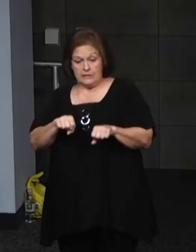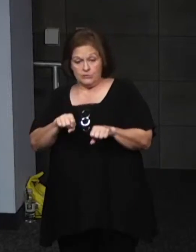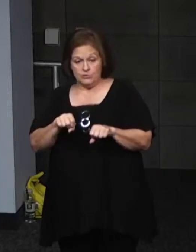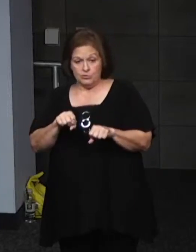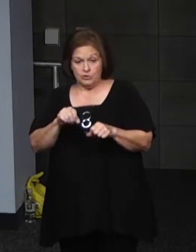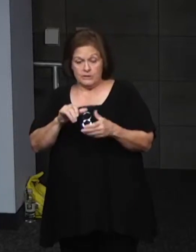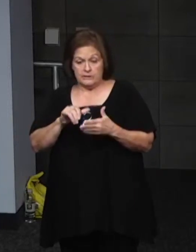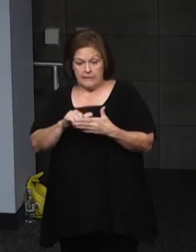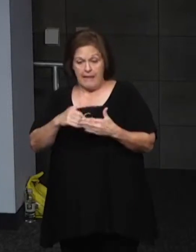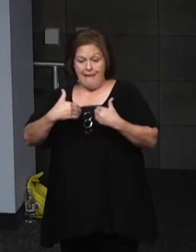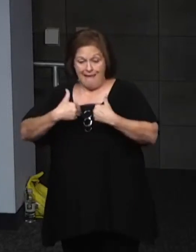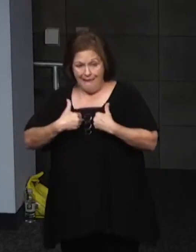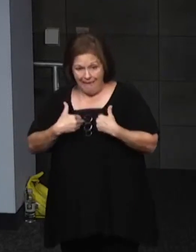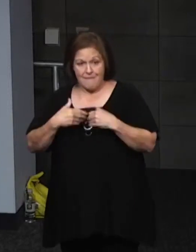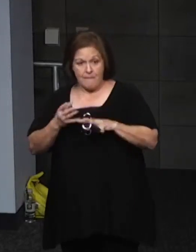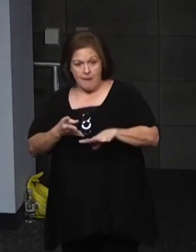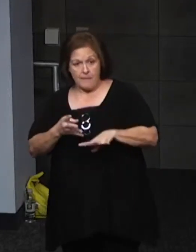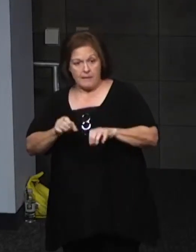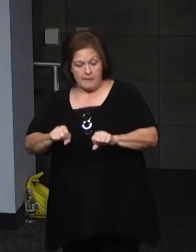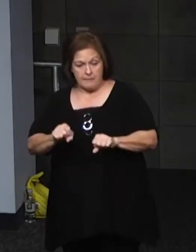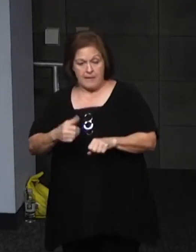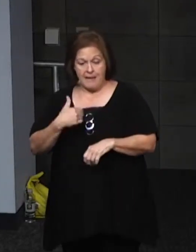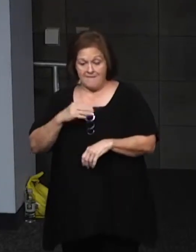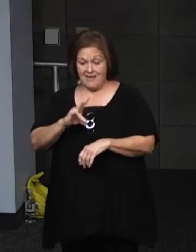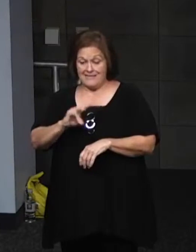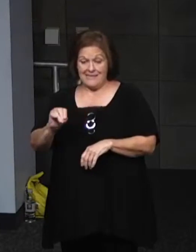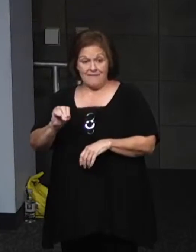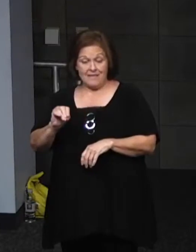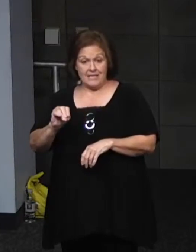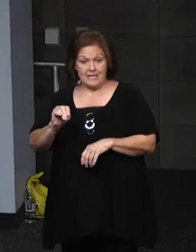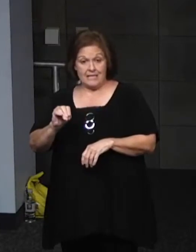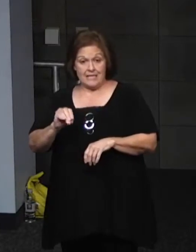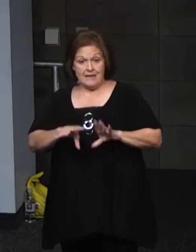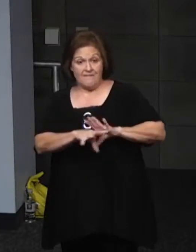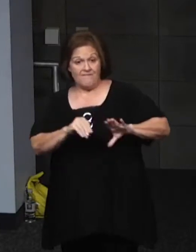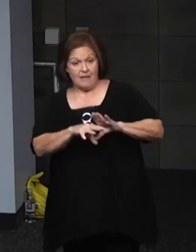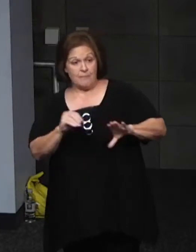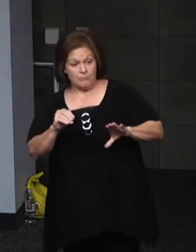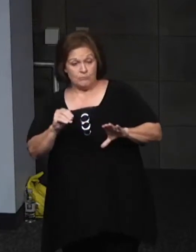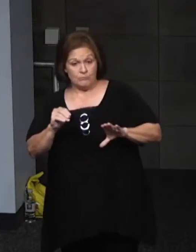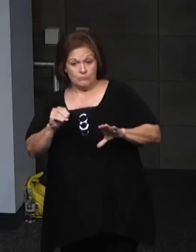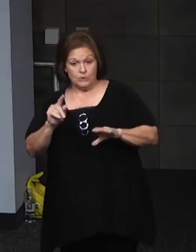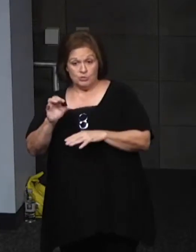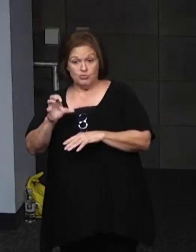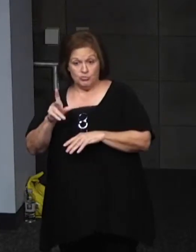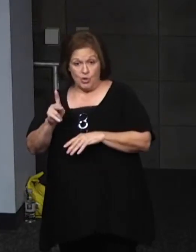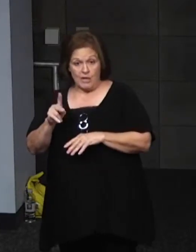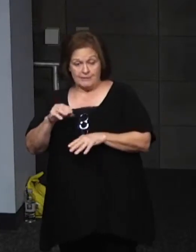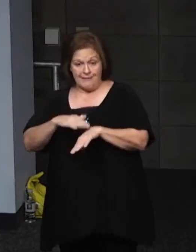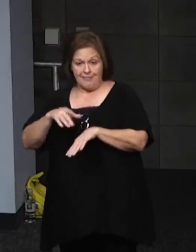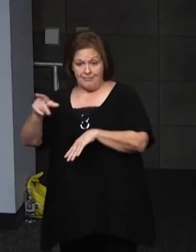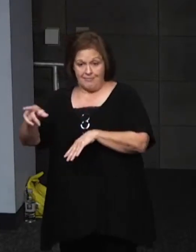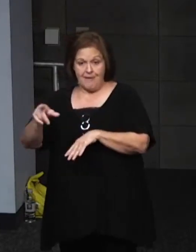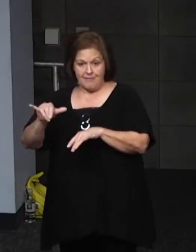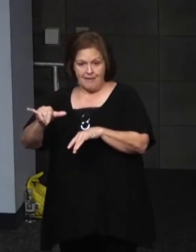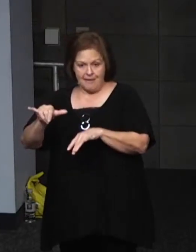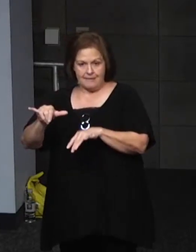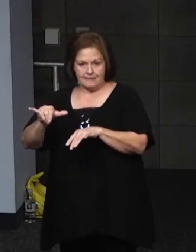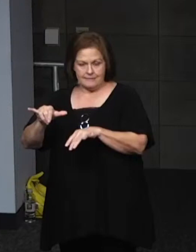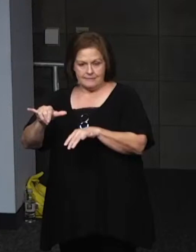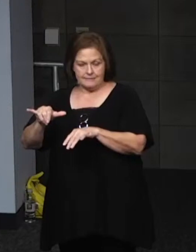pumping capabilities, and we still have those 70 vacuum trucks out in force to service the remaining lift stations. So we're in a little better